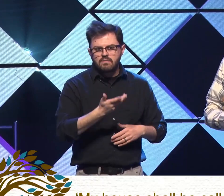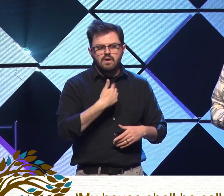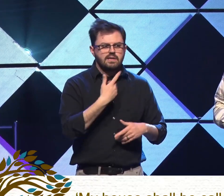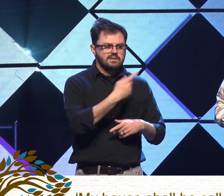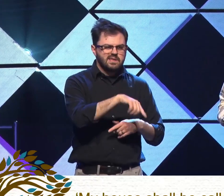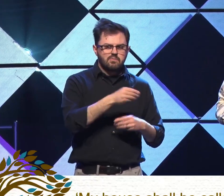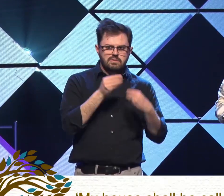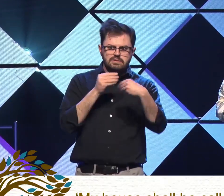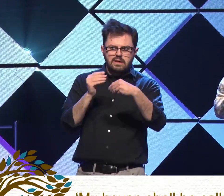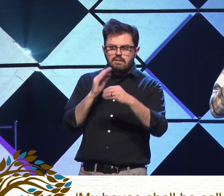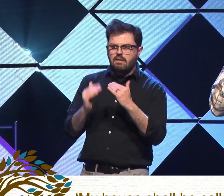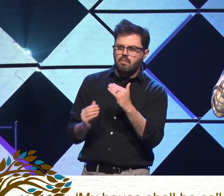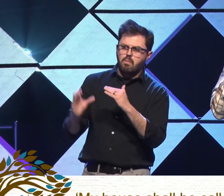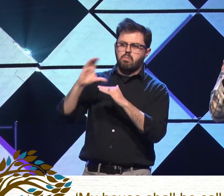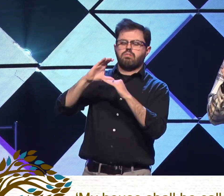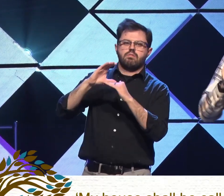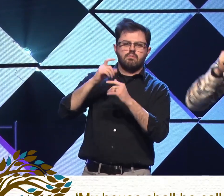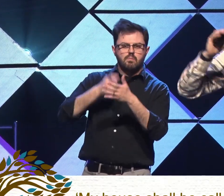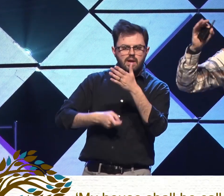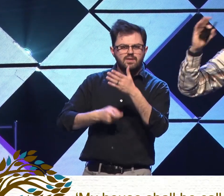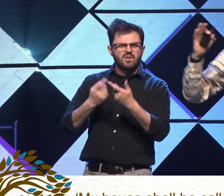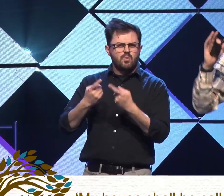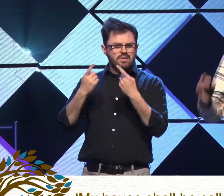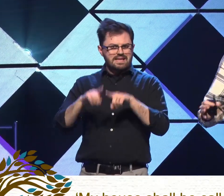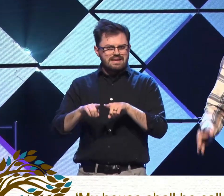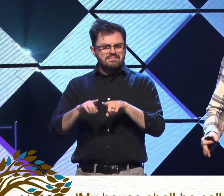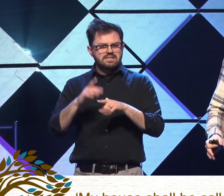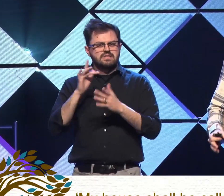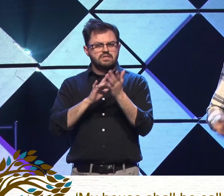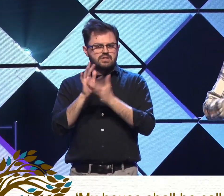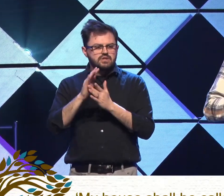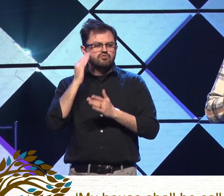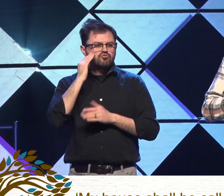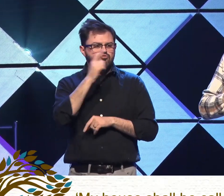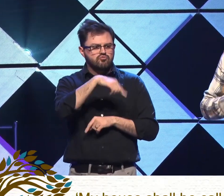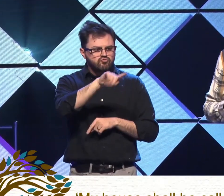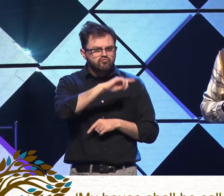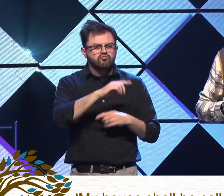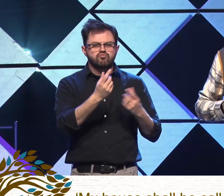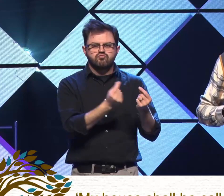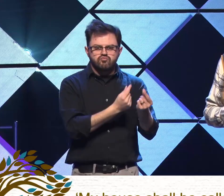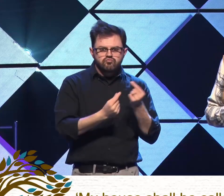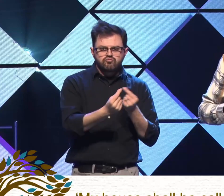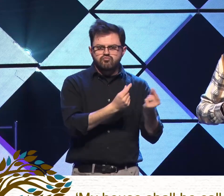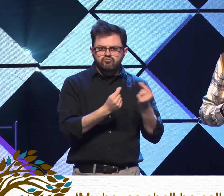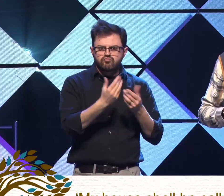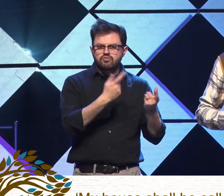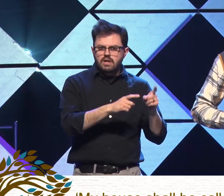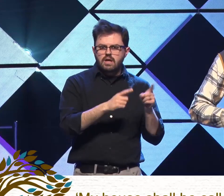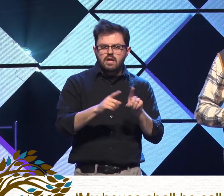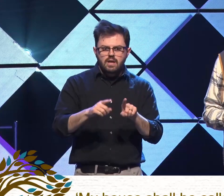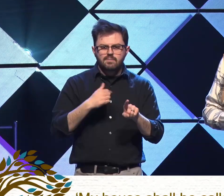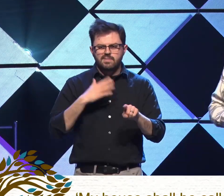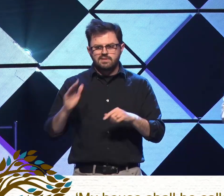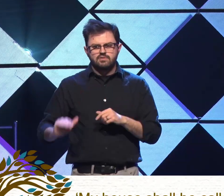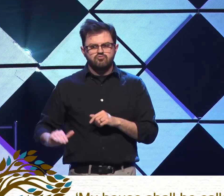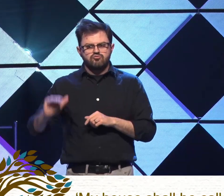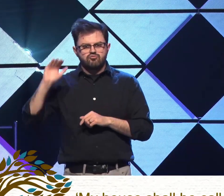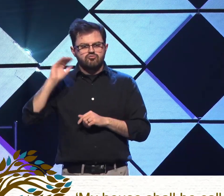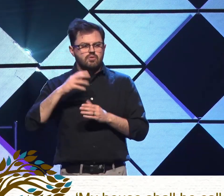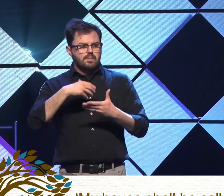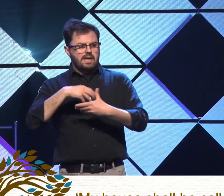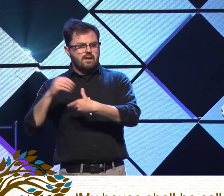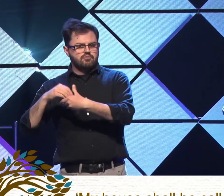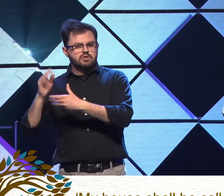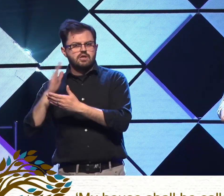exorbitant prices, all right? So what was happening was Jesus knew this because he grew up outside of Jerusalem. He probably had visited a few